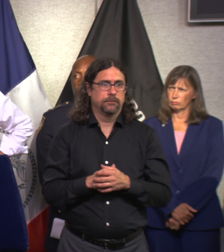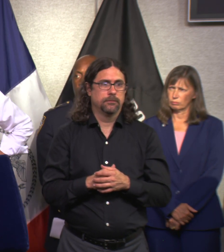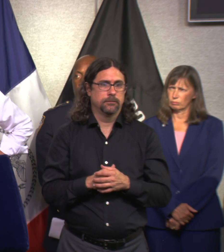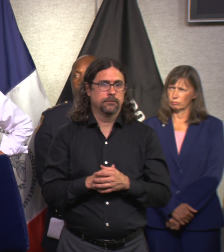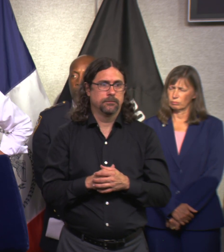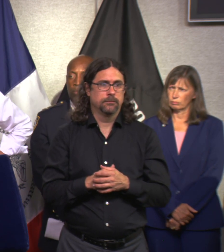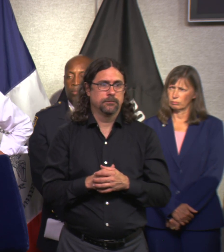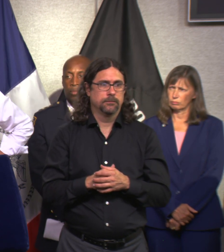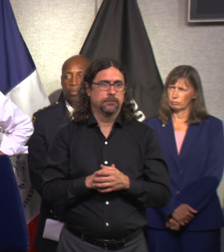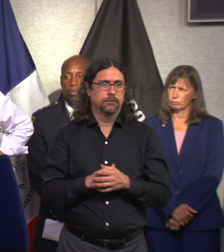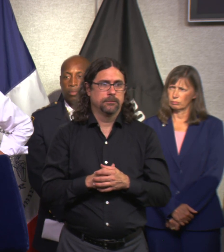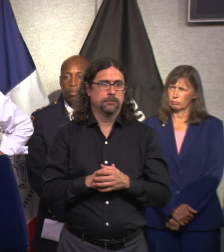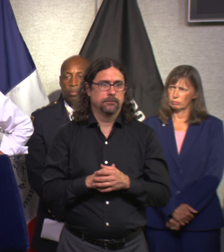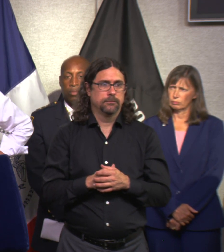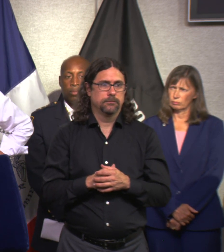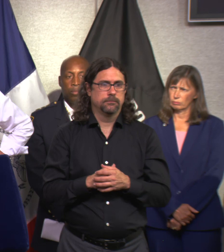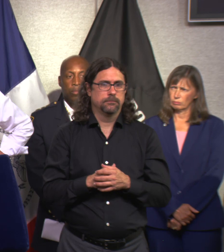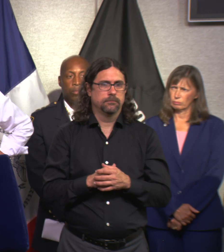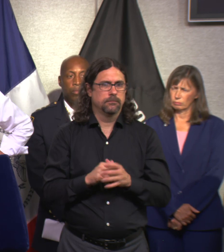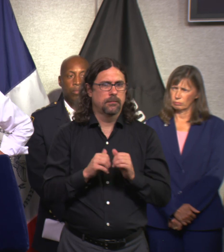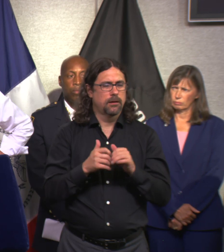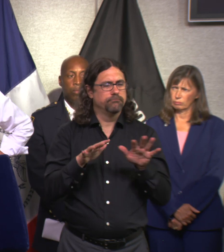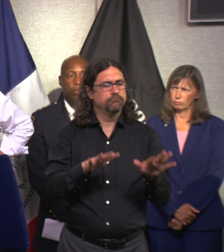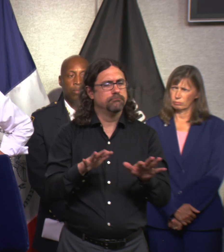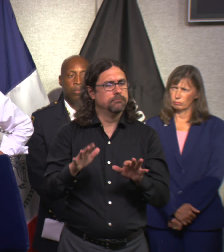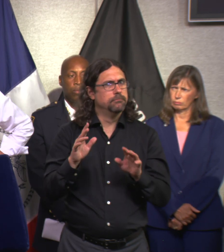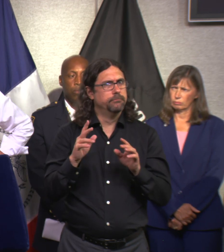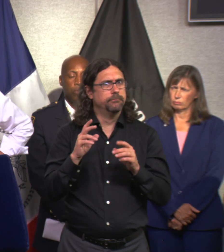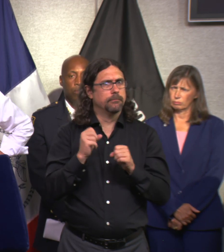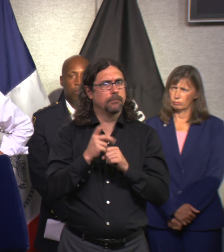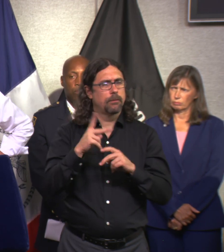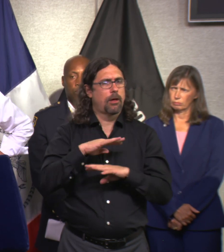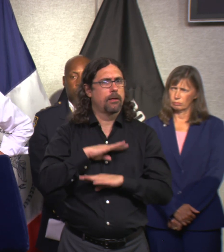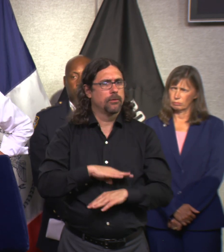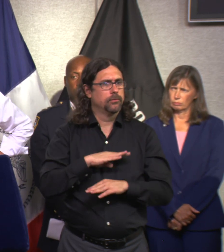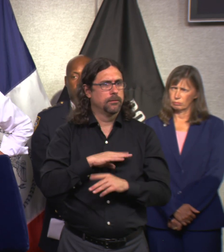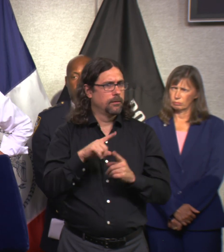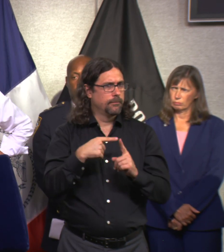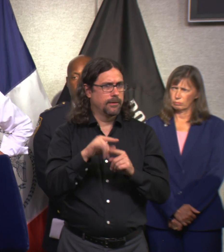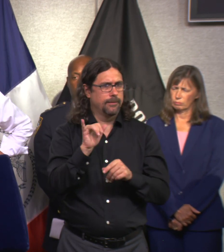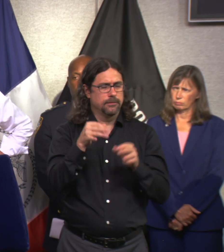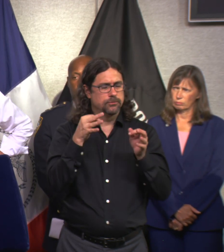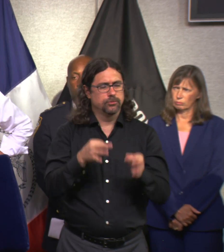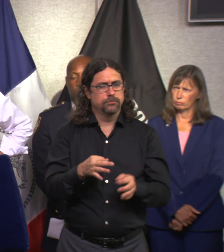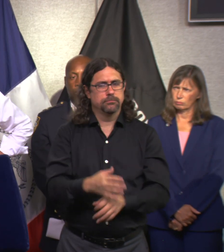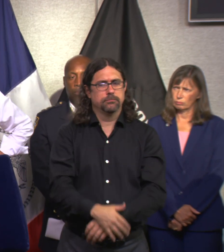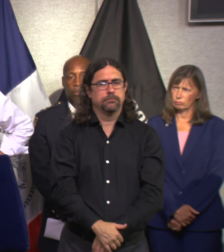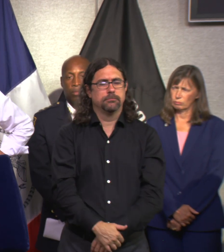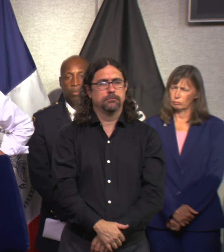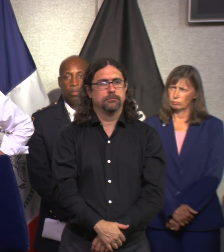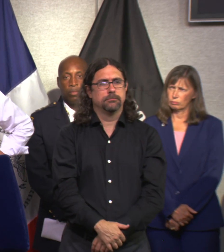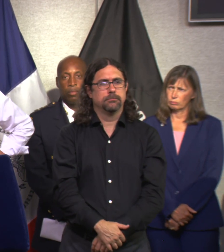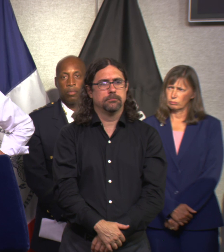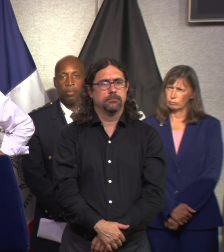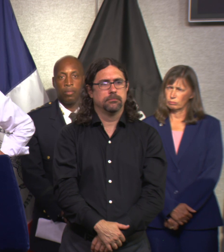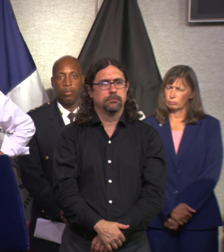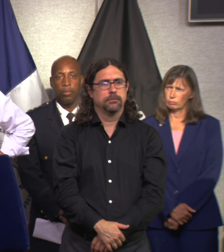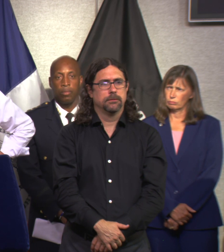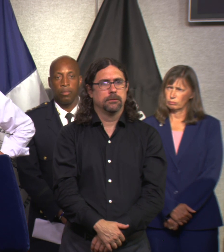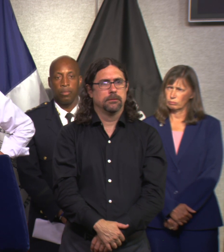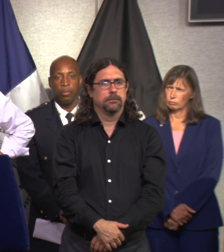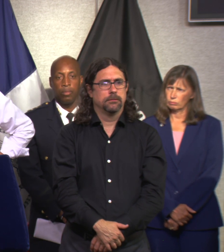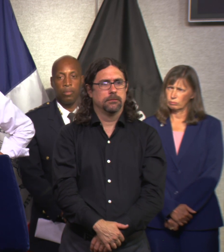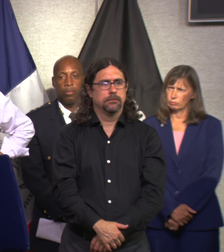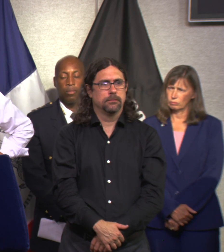city that respects everyone's right to speak. We've always done that. And the NYPD does an extraordinary job and works